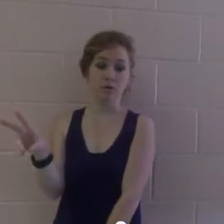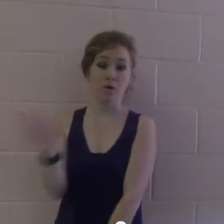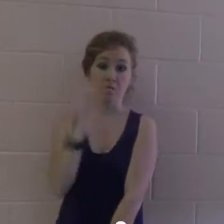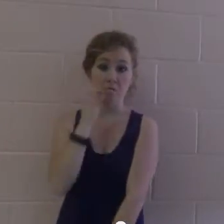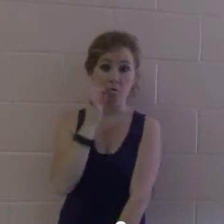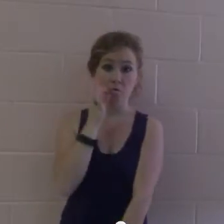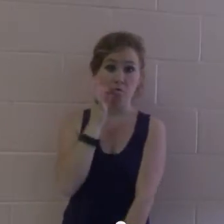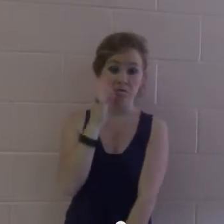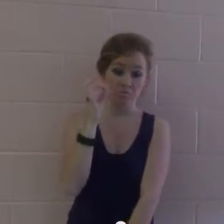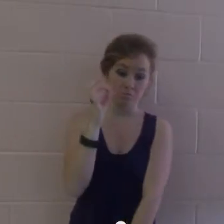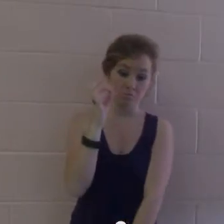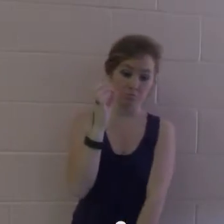trees.